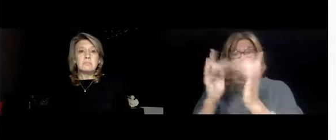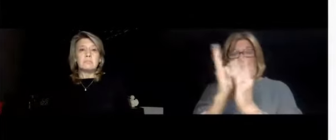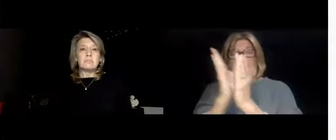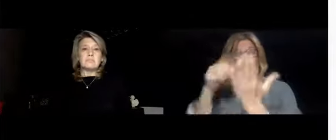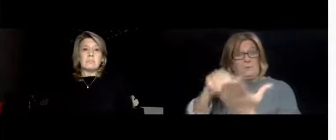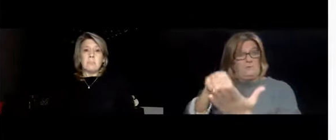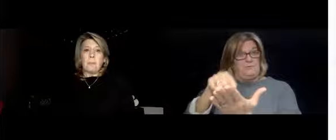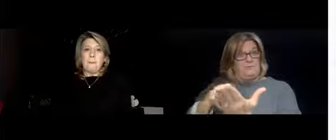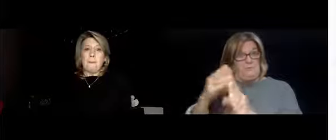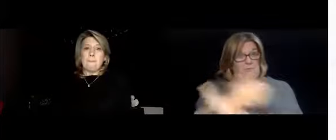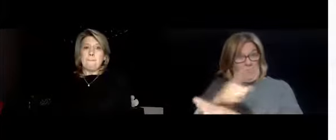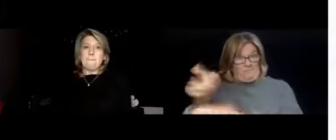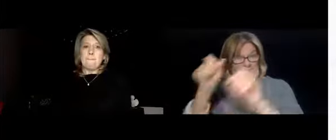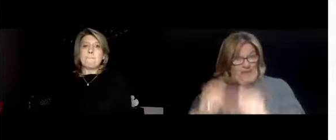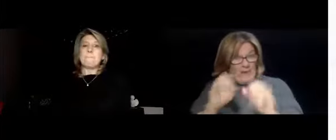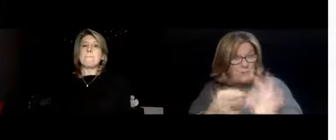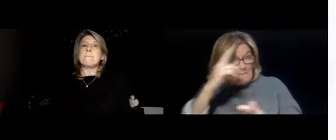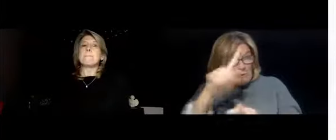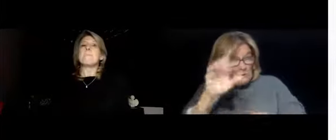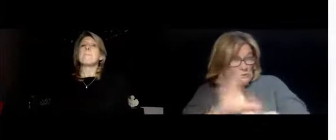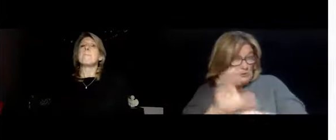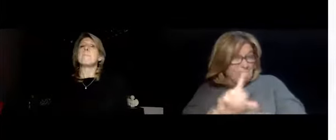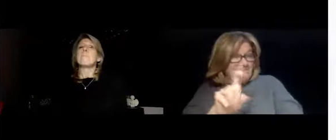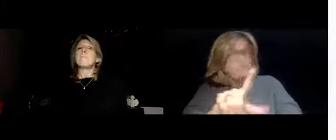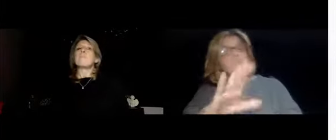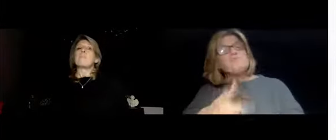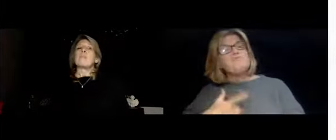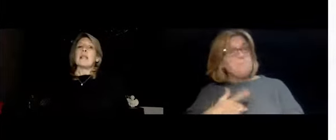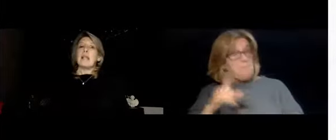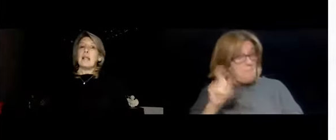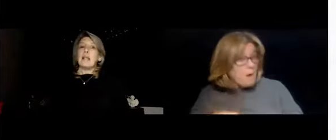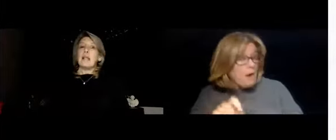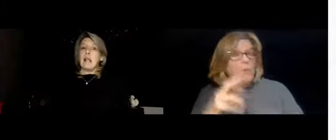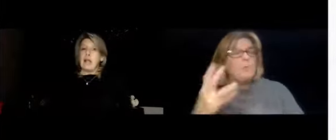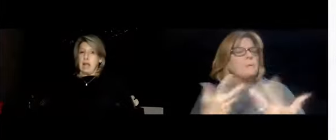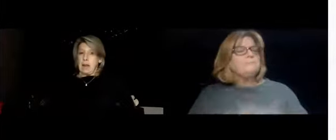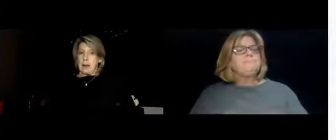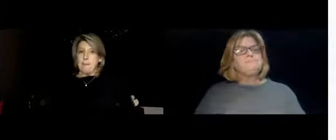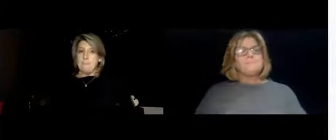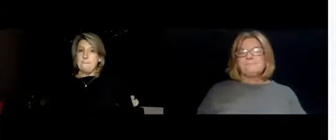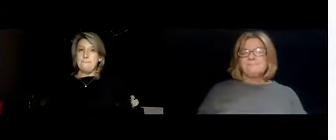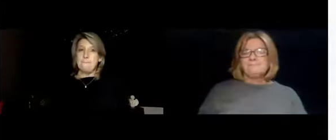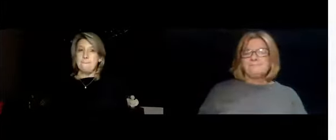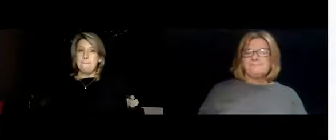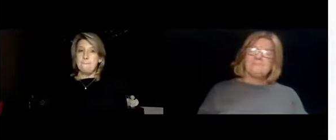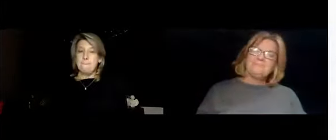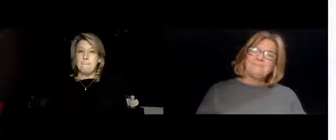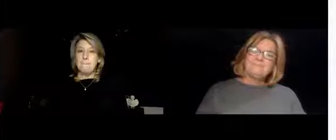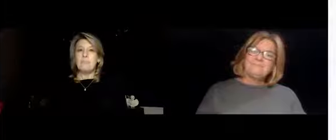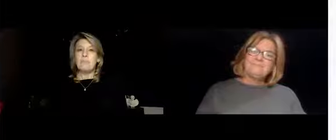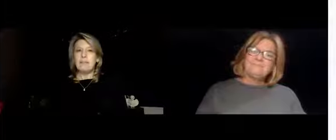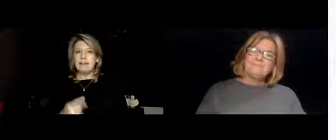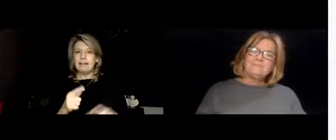From your experience, do you believe that an interpreter, before accepting an assignment, should know their Bible? Do you think that's a requirement?